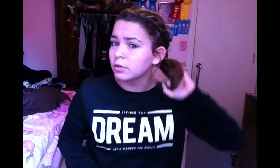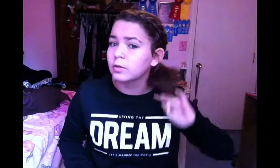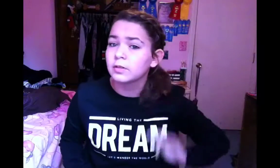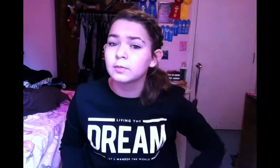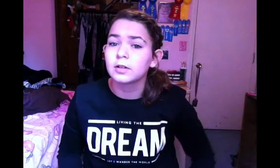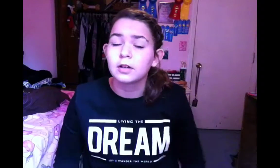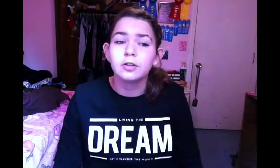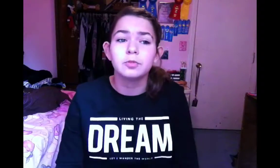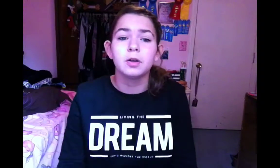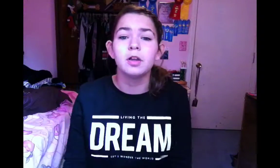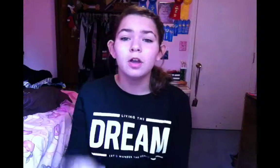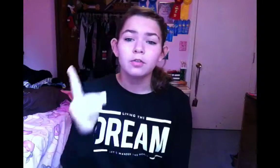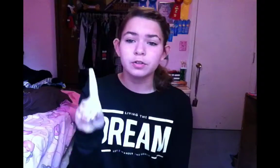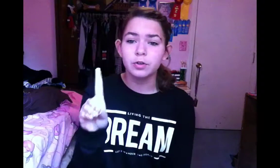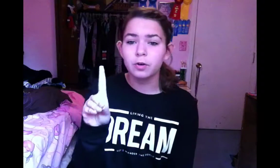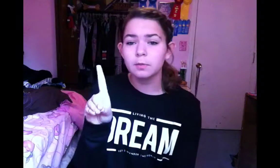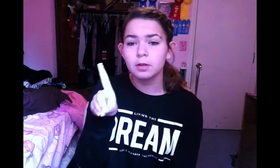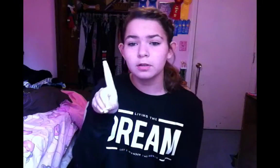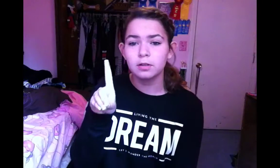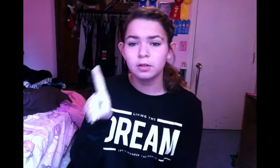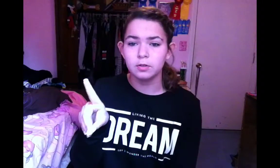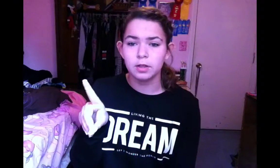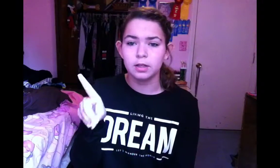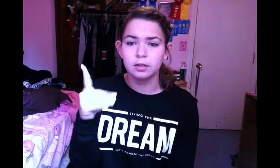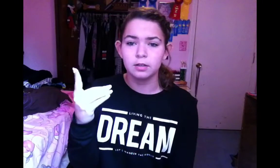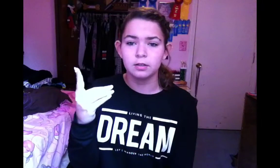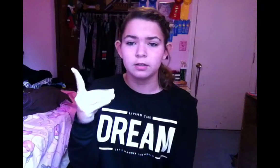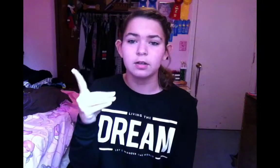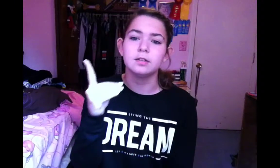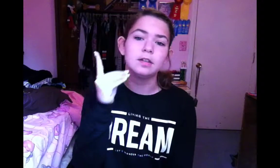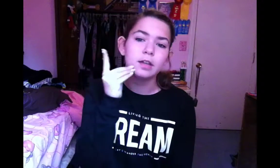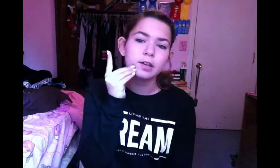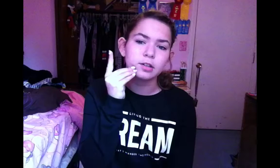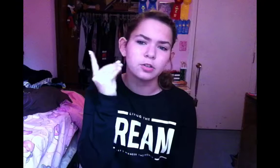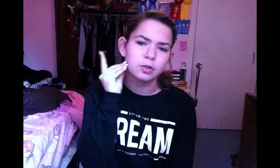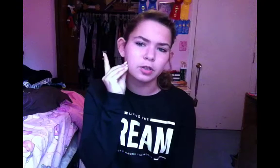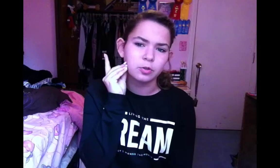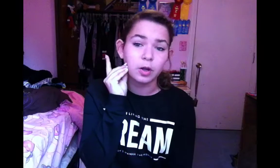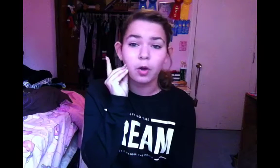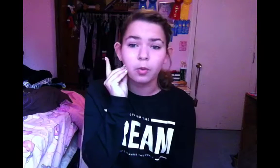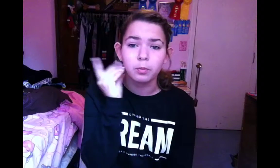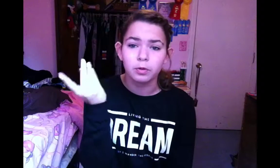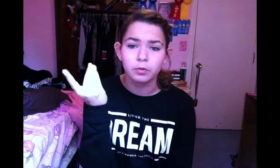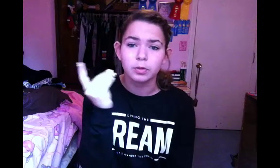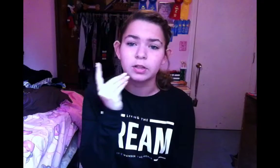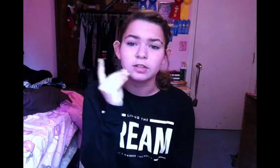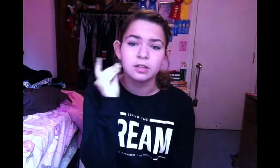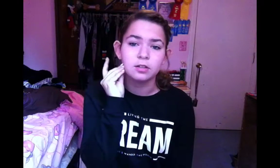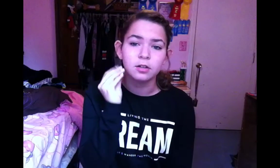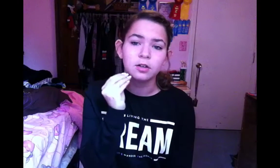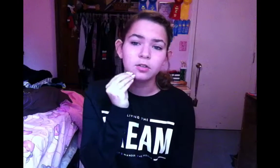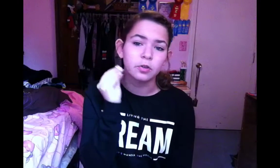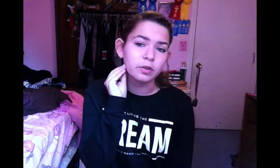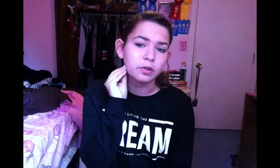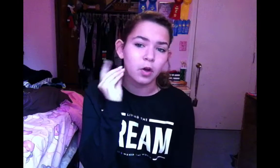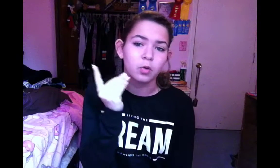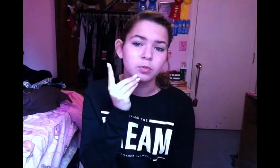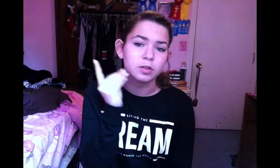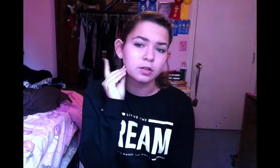I don't know. Because I'm not in college. But. For dorm. You take. A D hand. And do it like you're doing home. But with a D. So this is home. And then